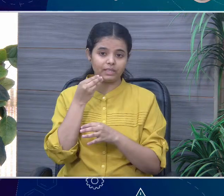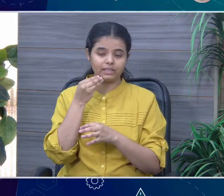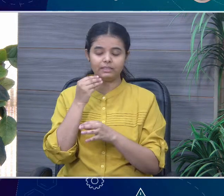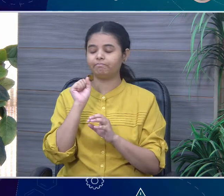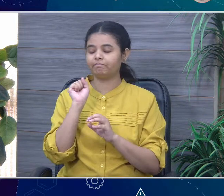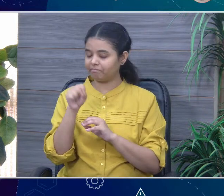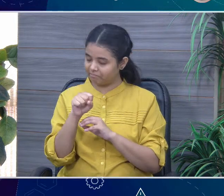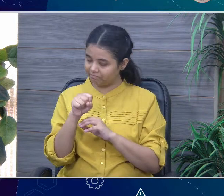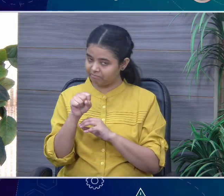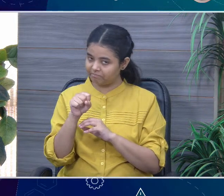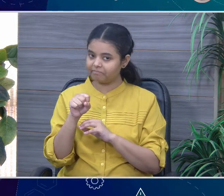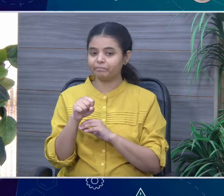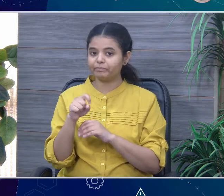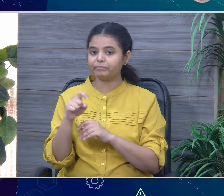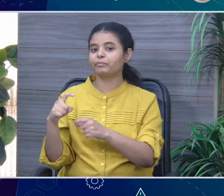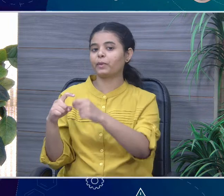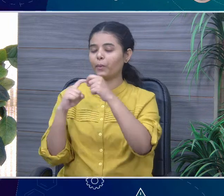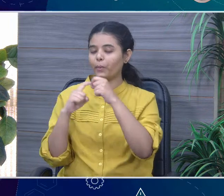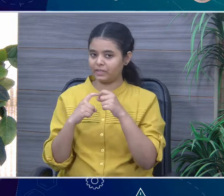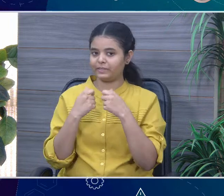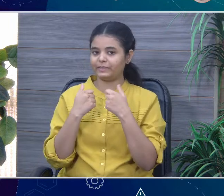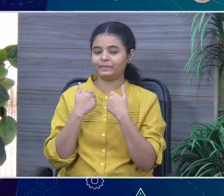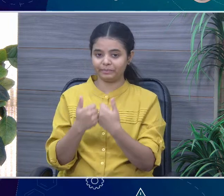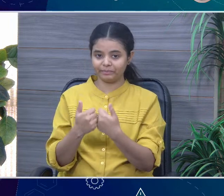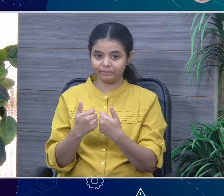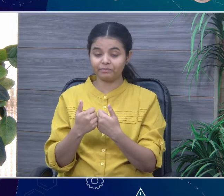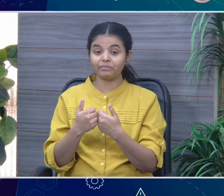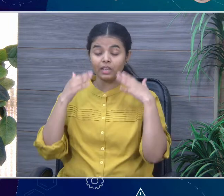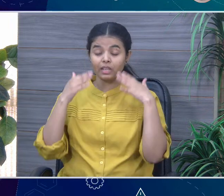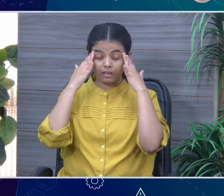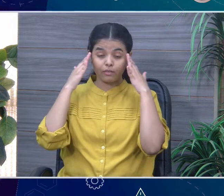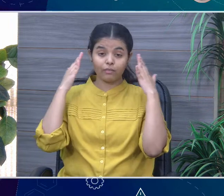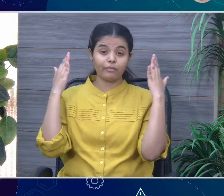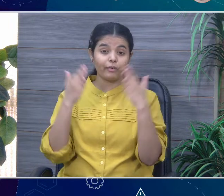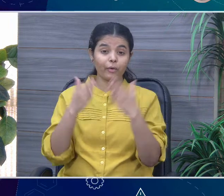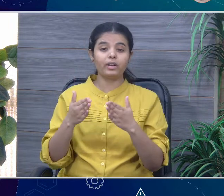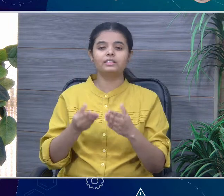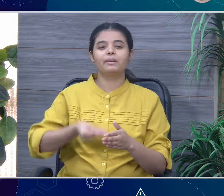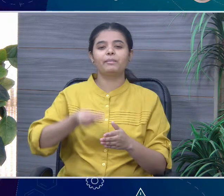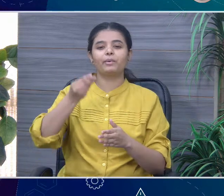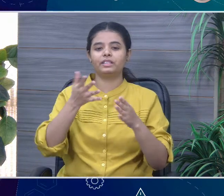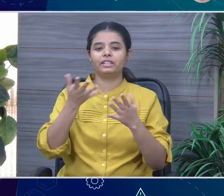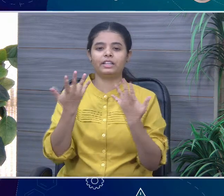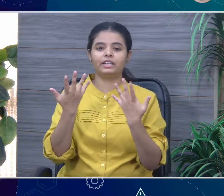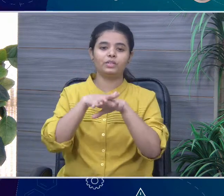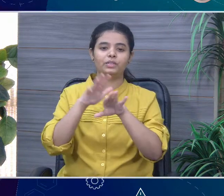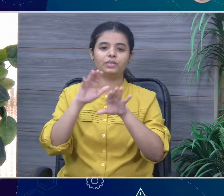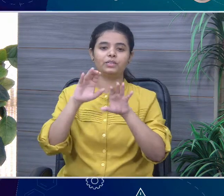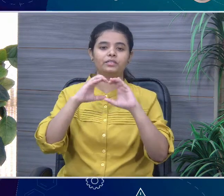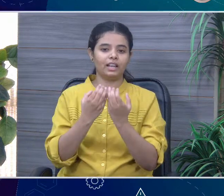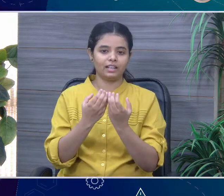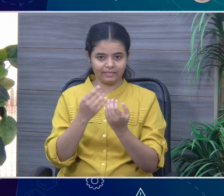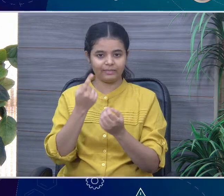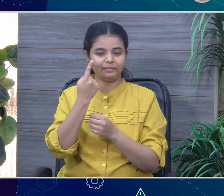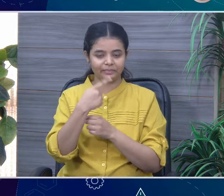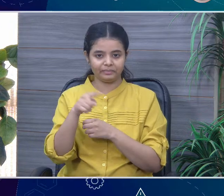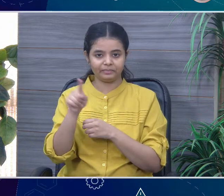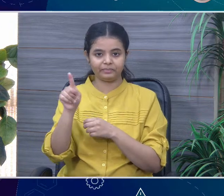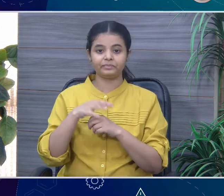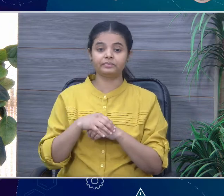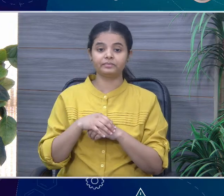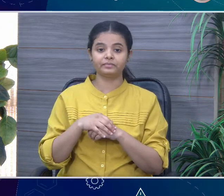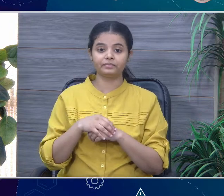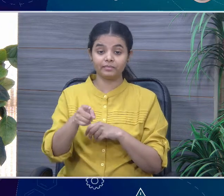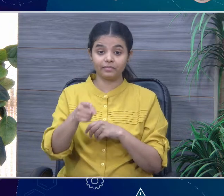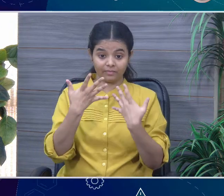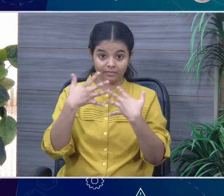that Tanvi has brought us back to the specific theme of today's session, which is inclusion. Now, in the